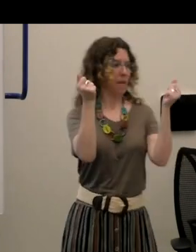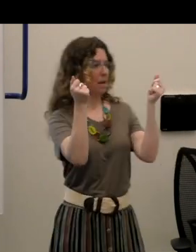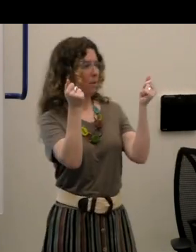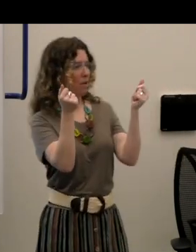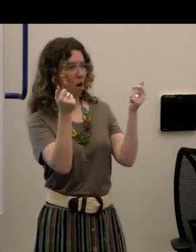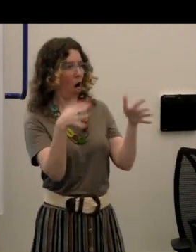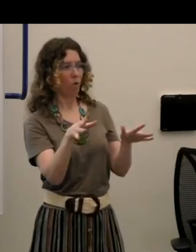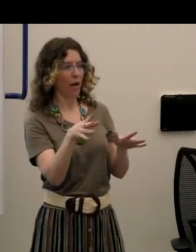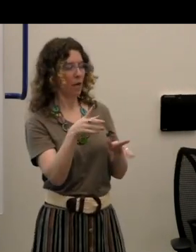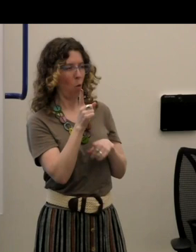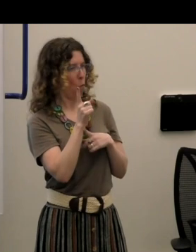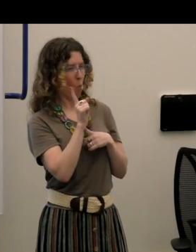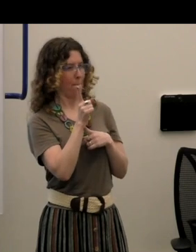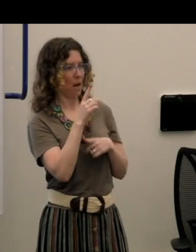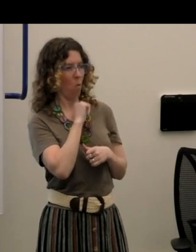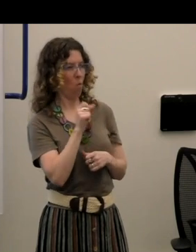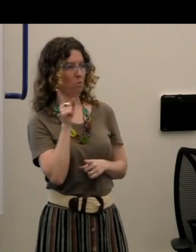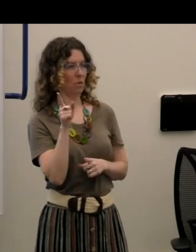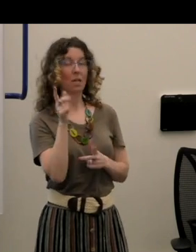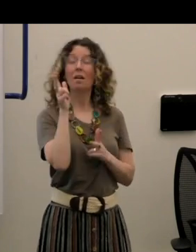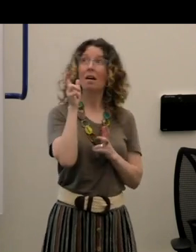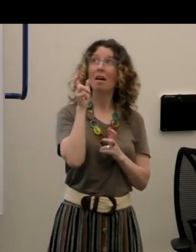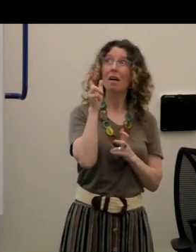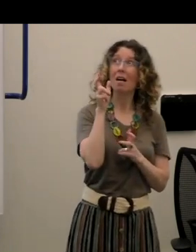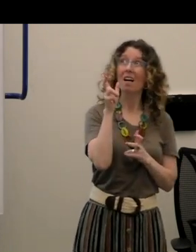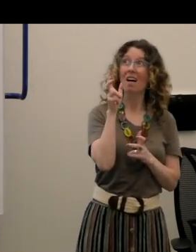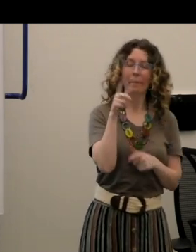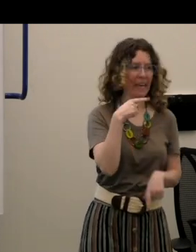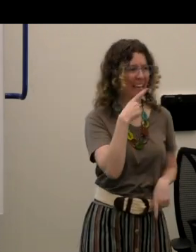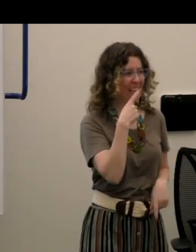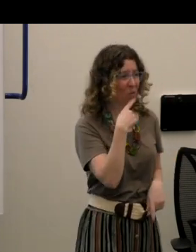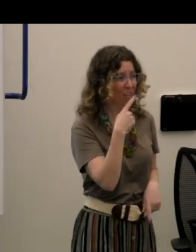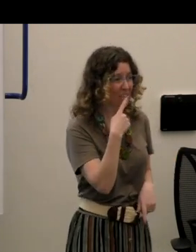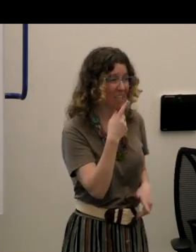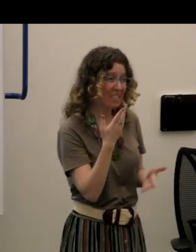views all of this and gets that access immediately from a minute old.